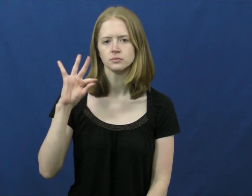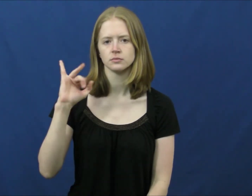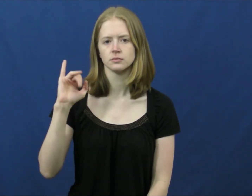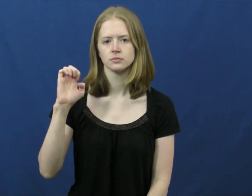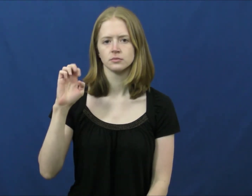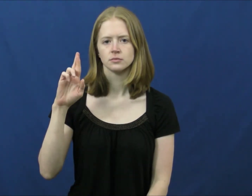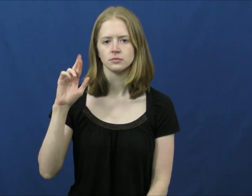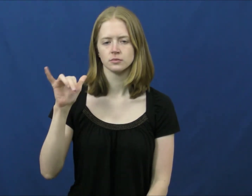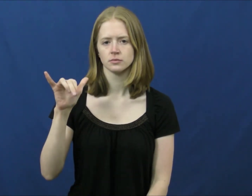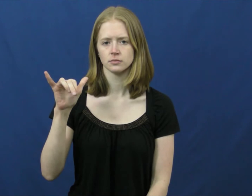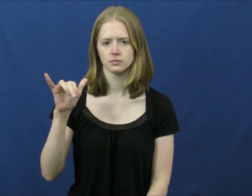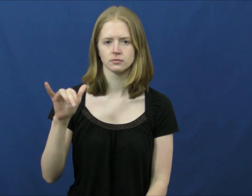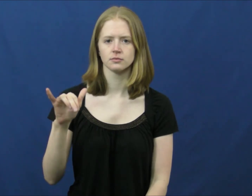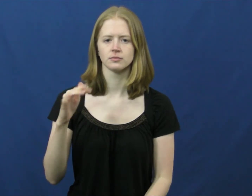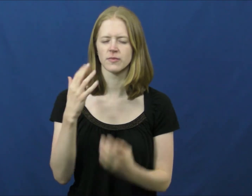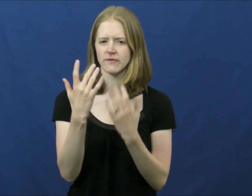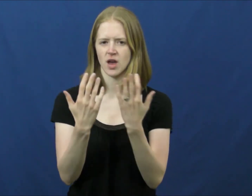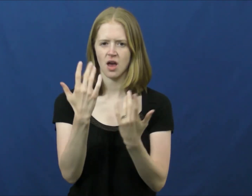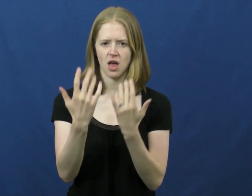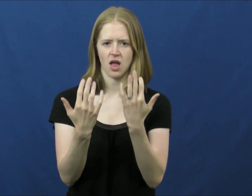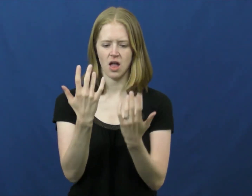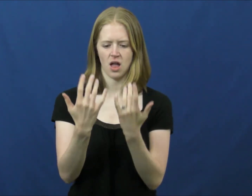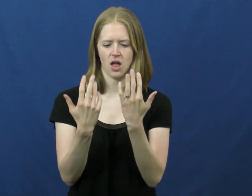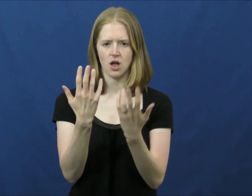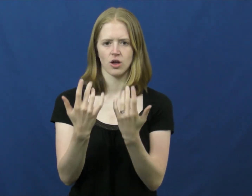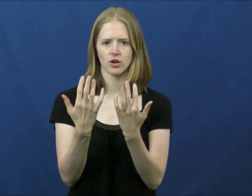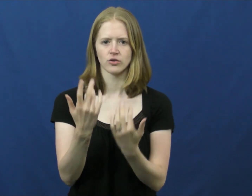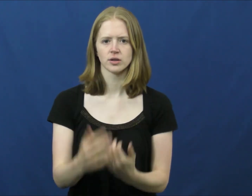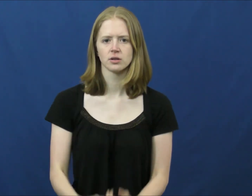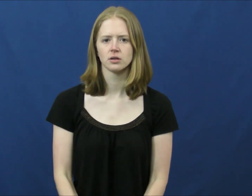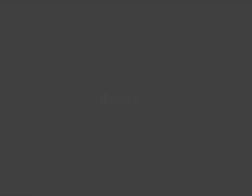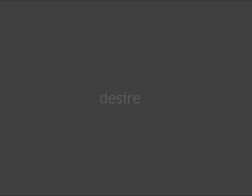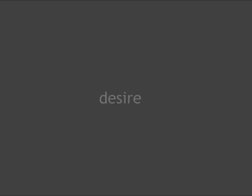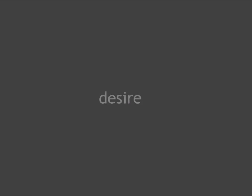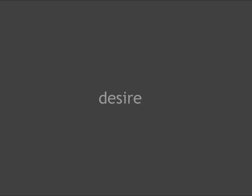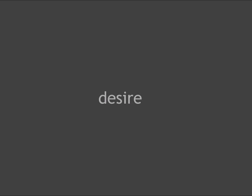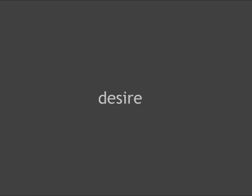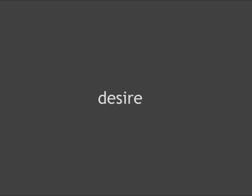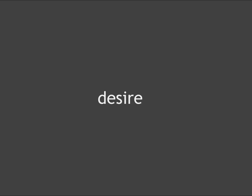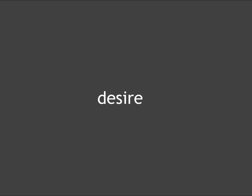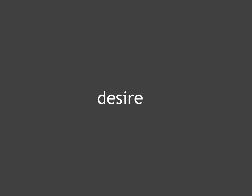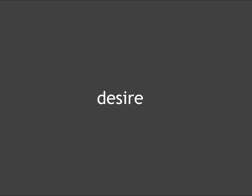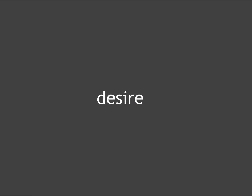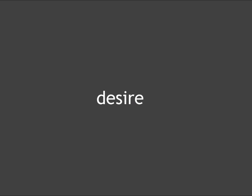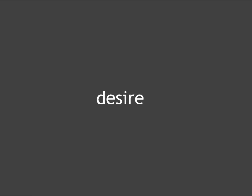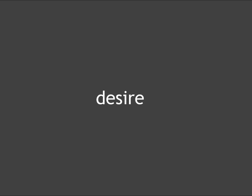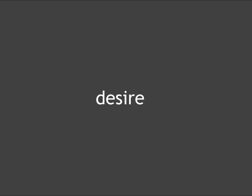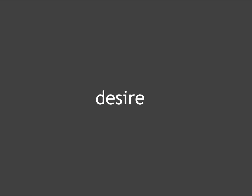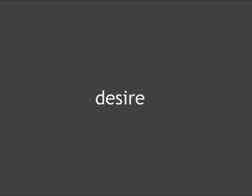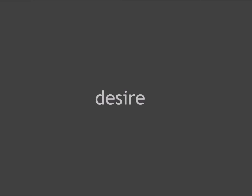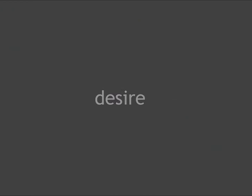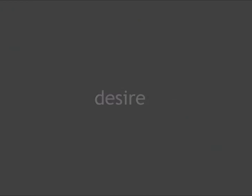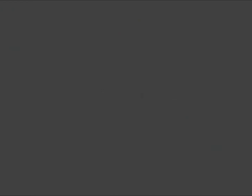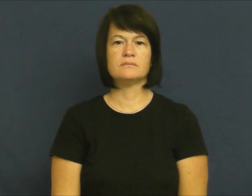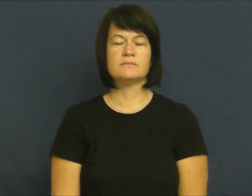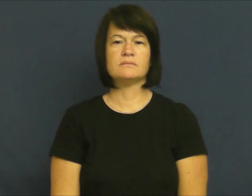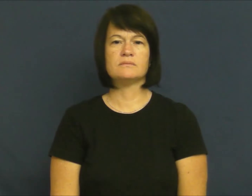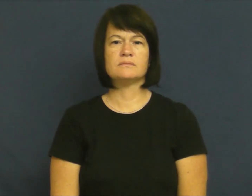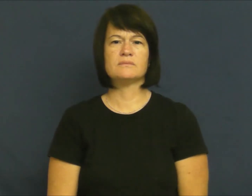I'm dying in emotion, it's my world in